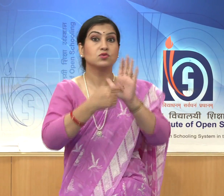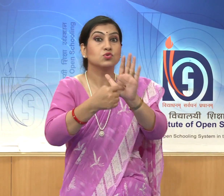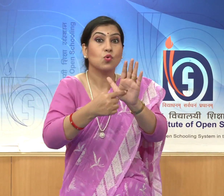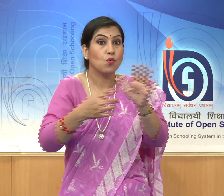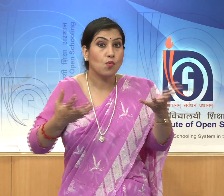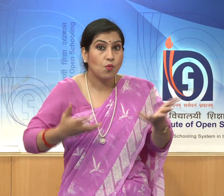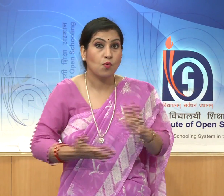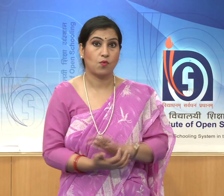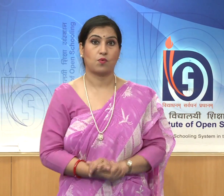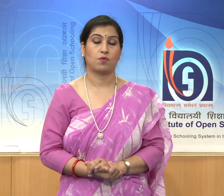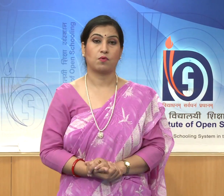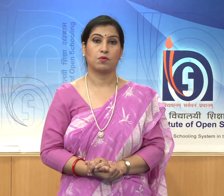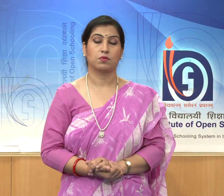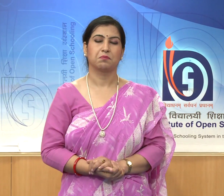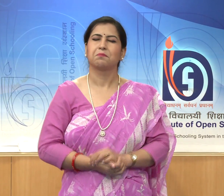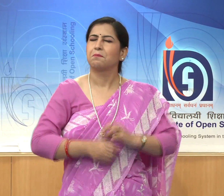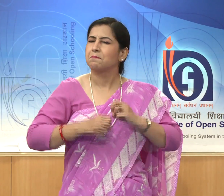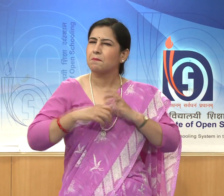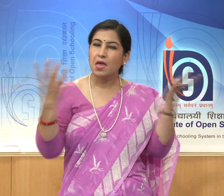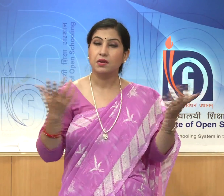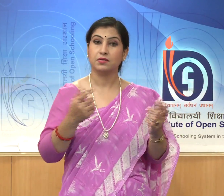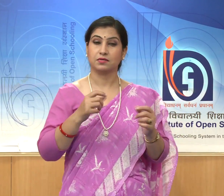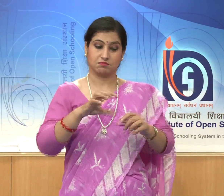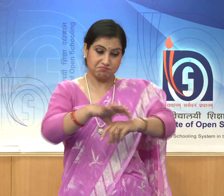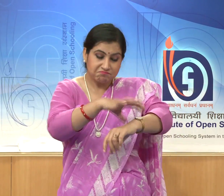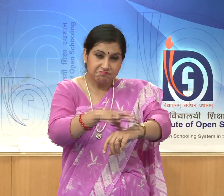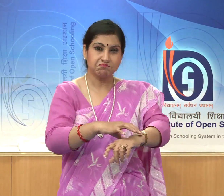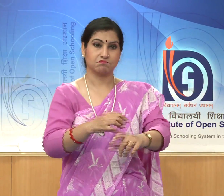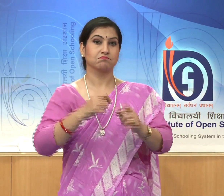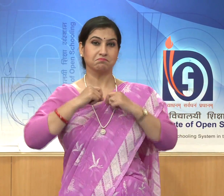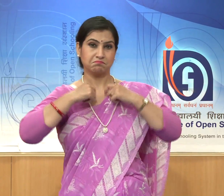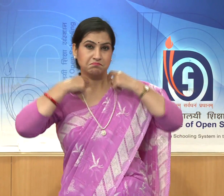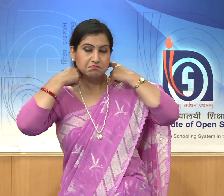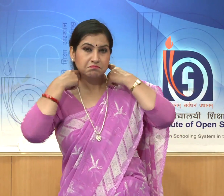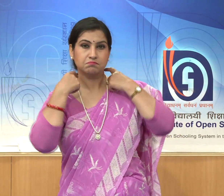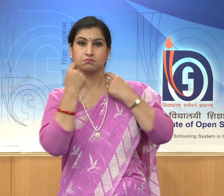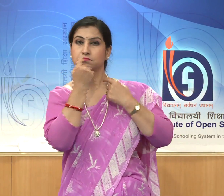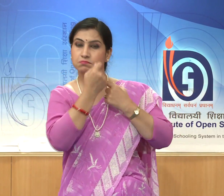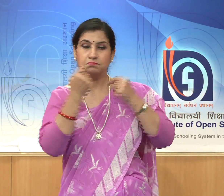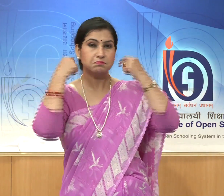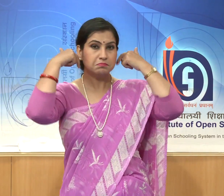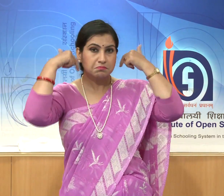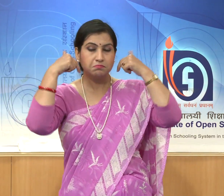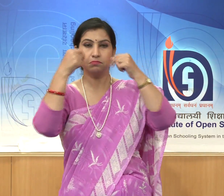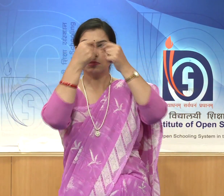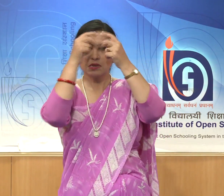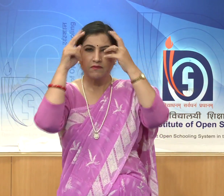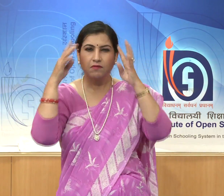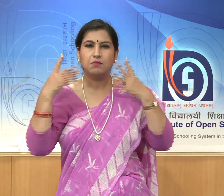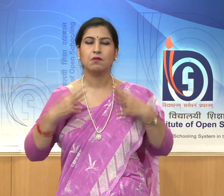show a lot of ornaments and jewelries